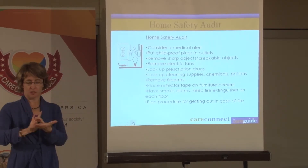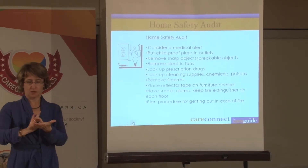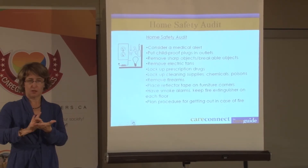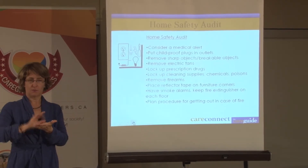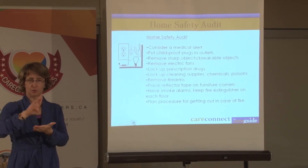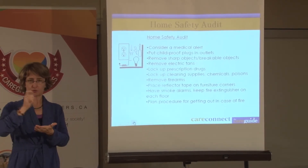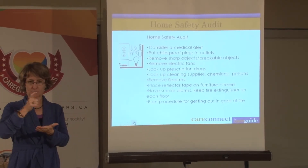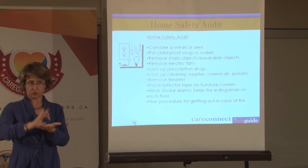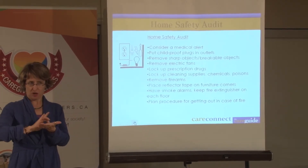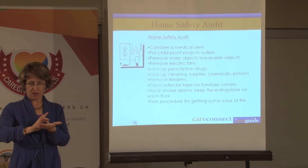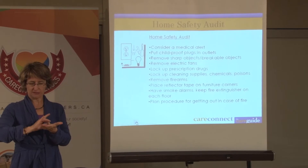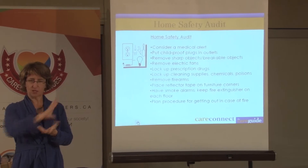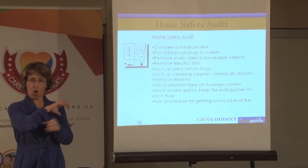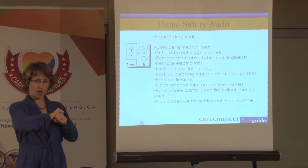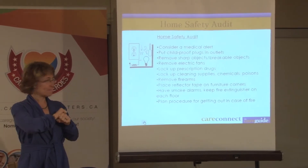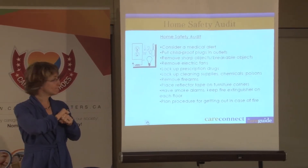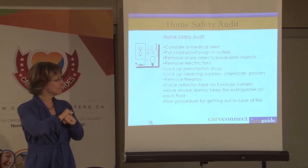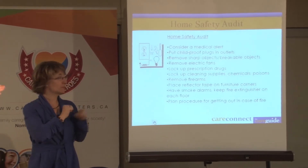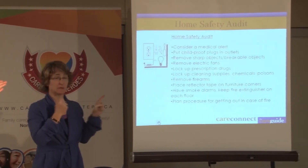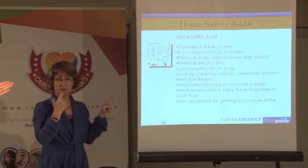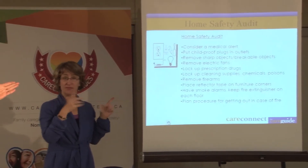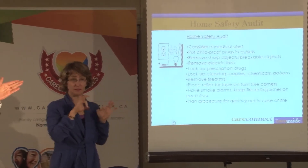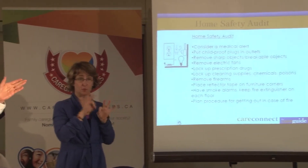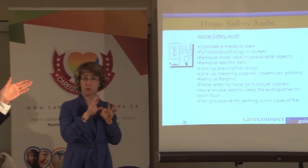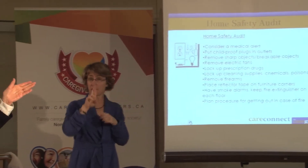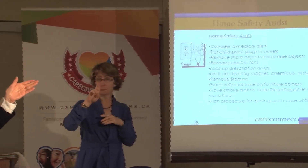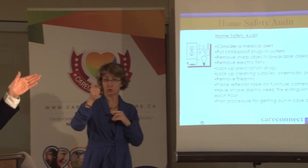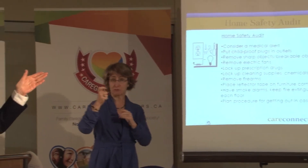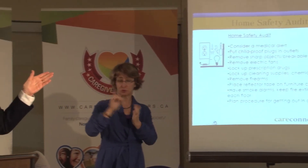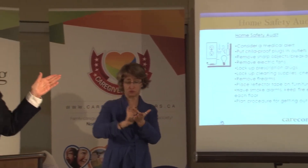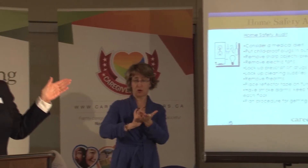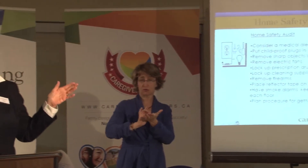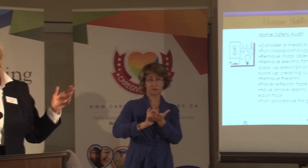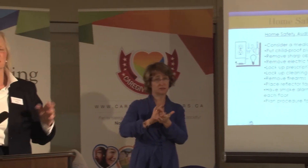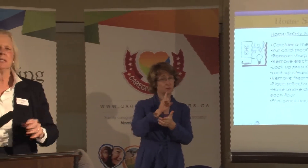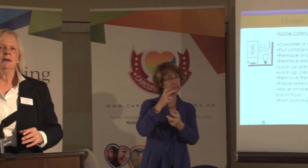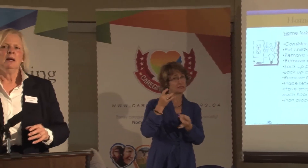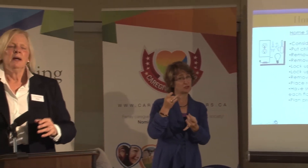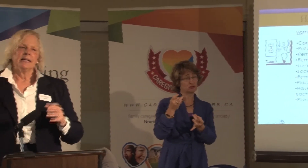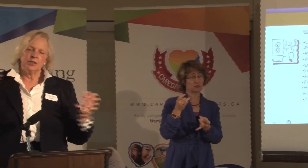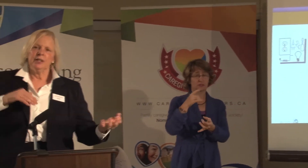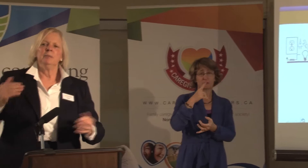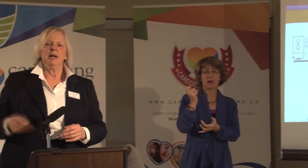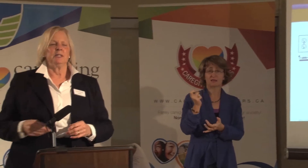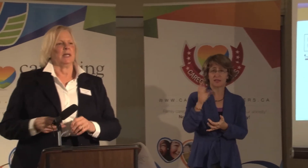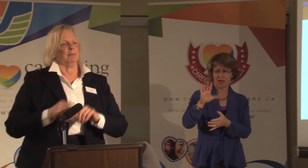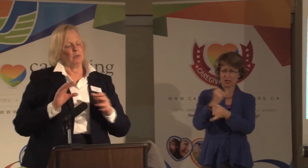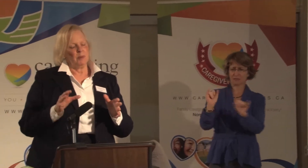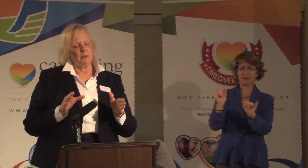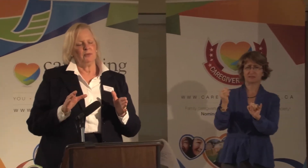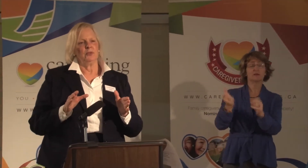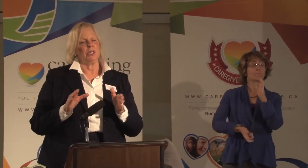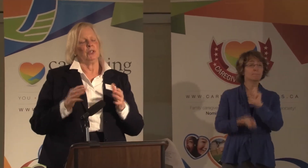drugs. That's a big one. Prescription drugs is really a difficult one, because that's their independence